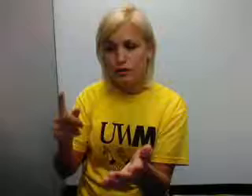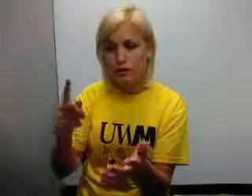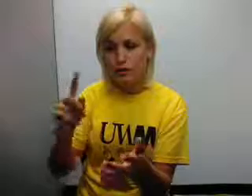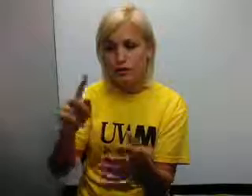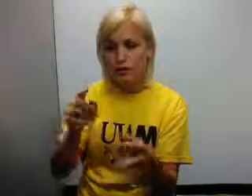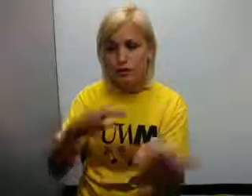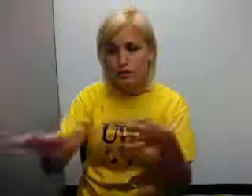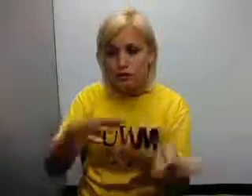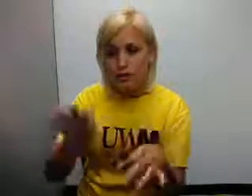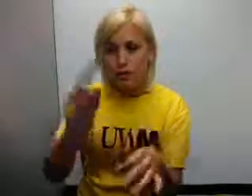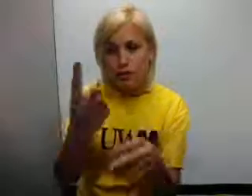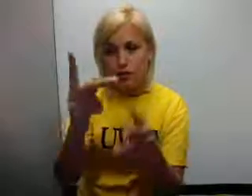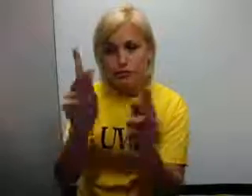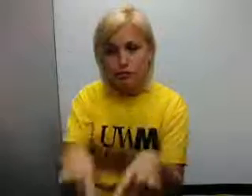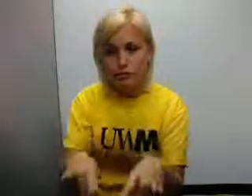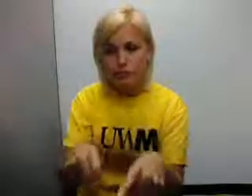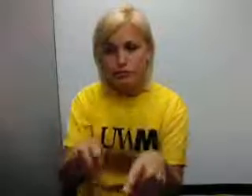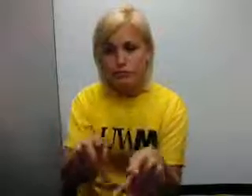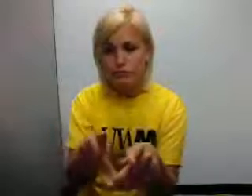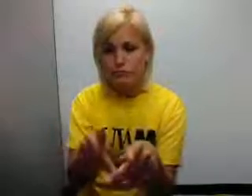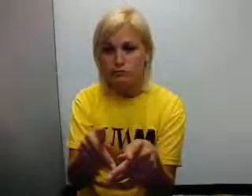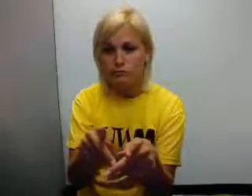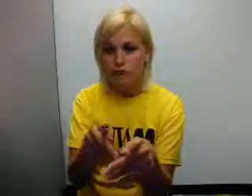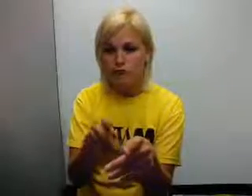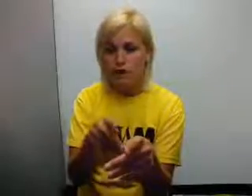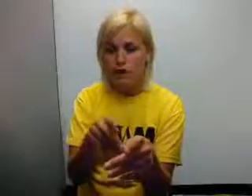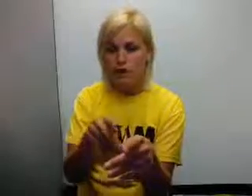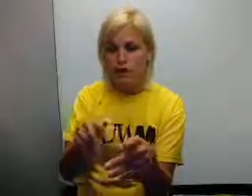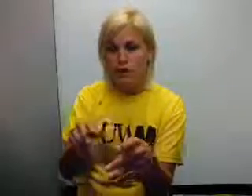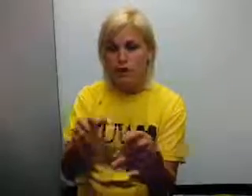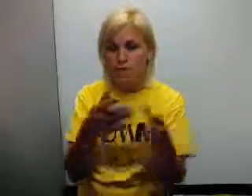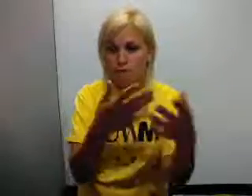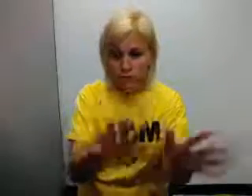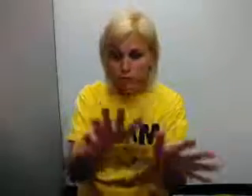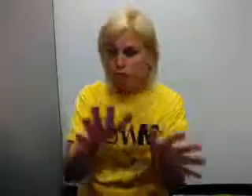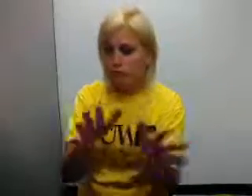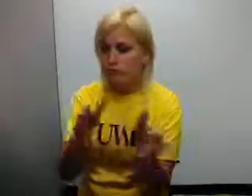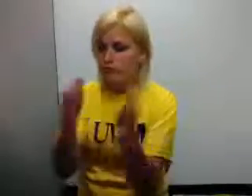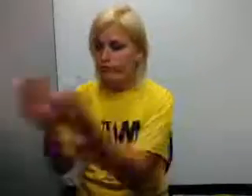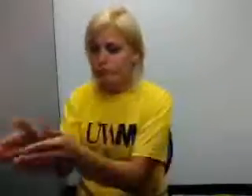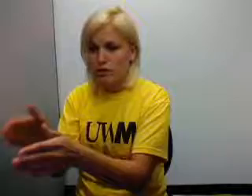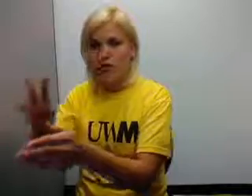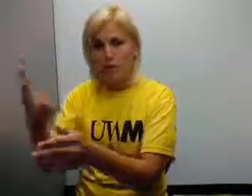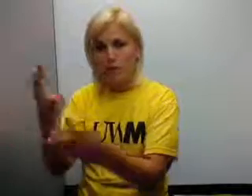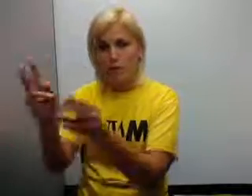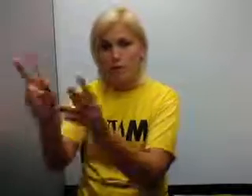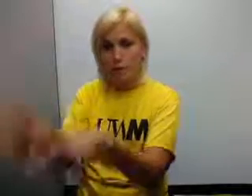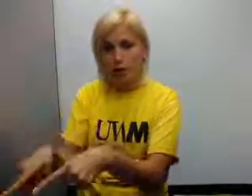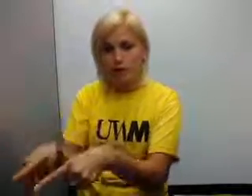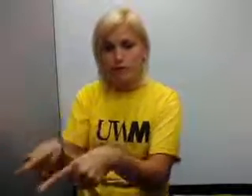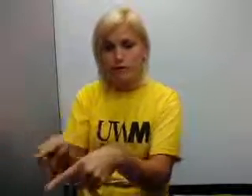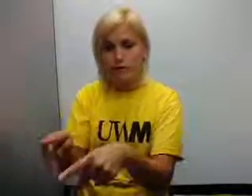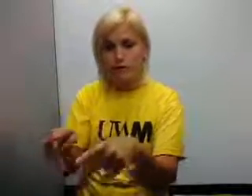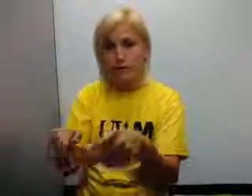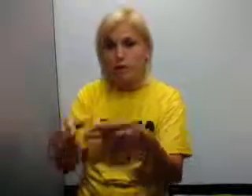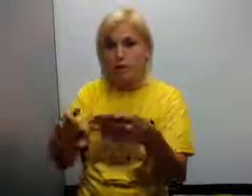person completely, and then move on to the second, and finally emphasize similarities and differences in a